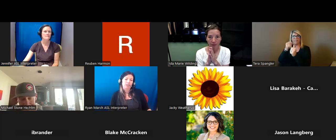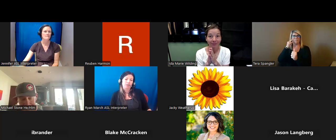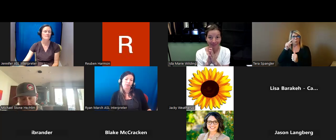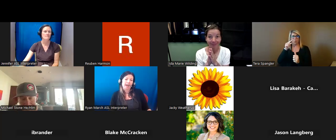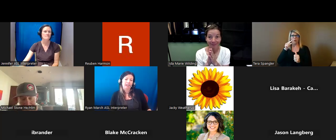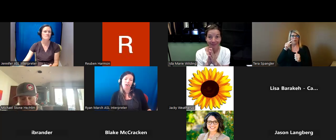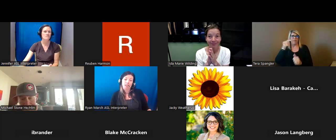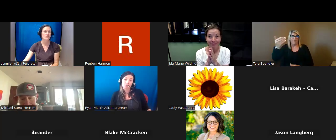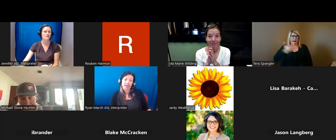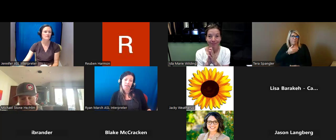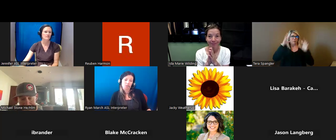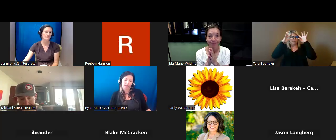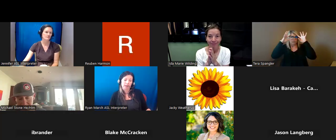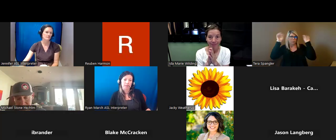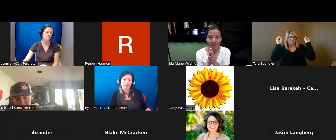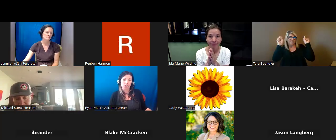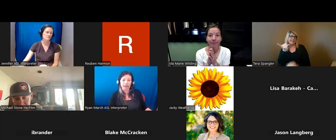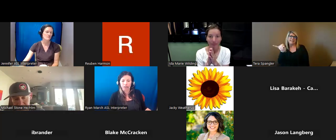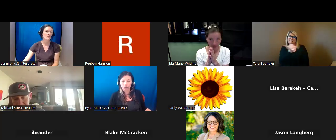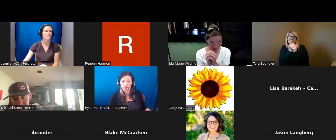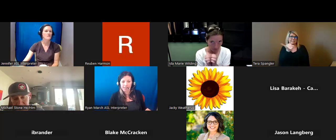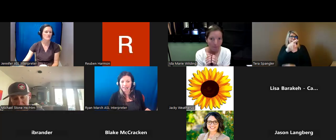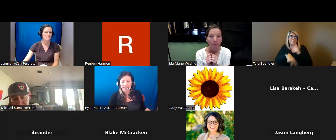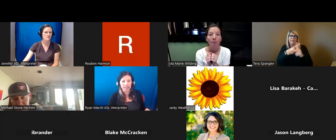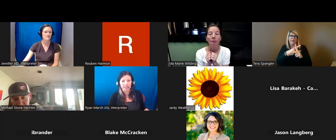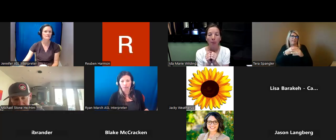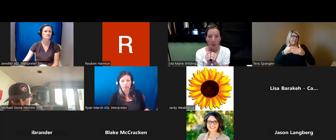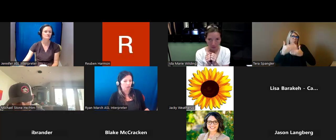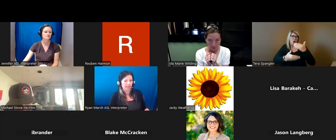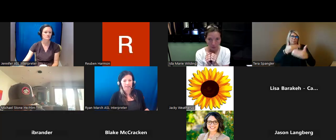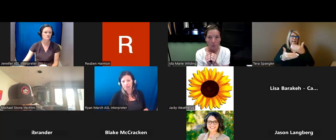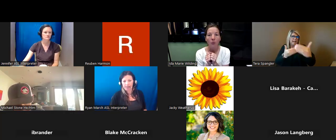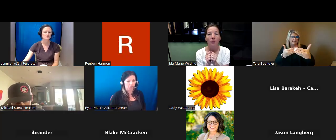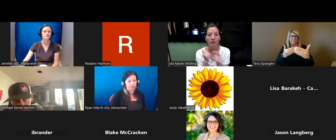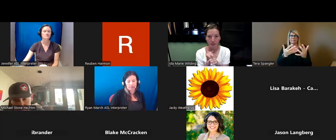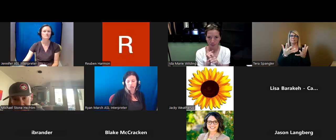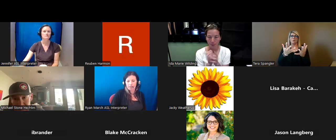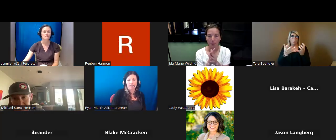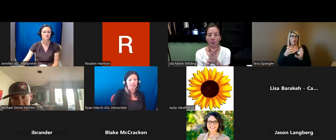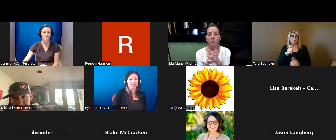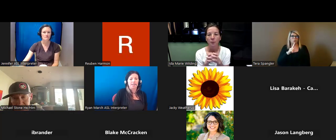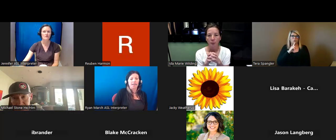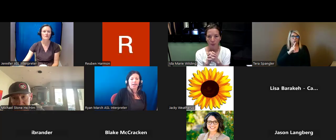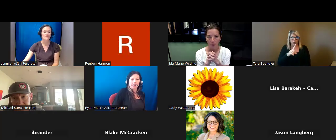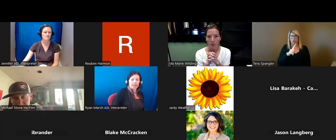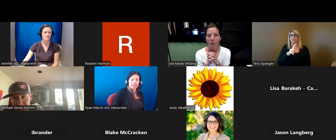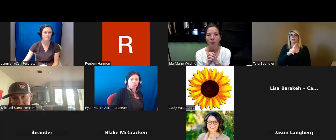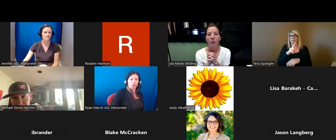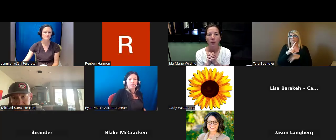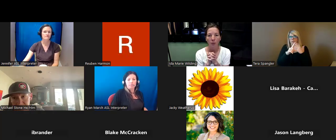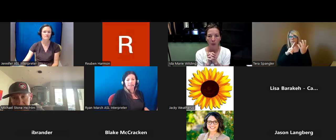identified when you had a contract with a company for hiring the superintendent. It's a similar process, that RFP process.